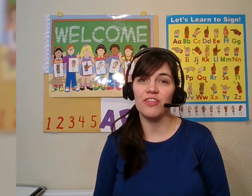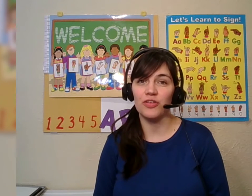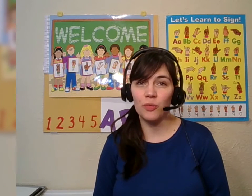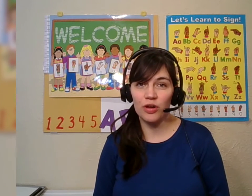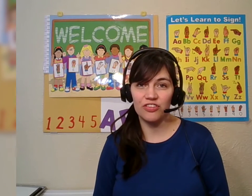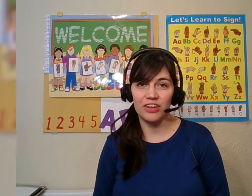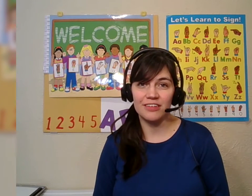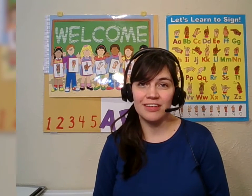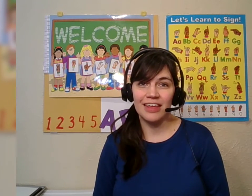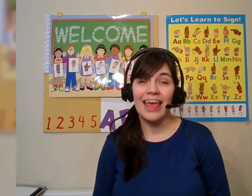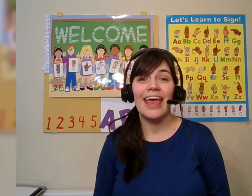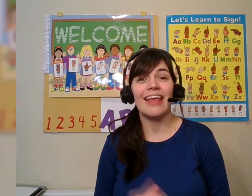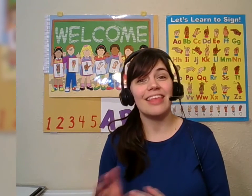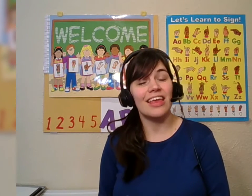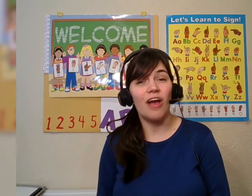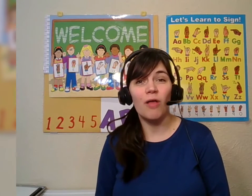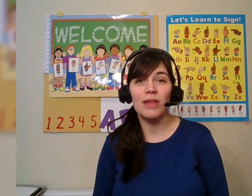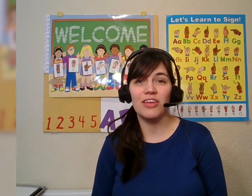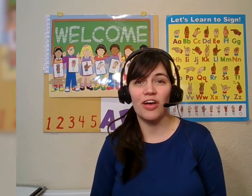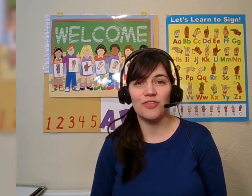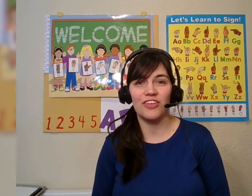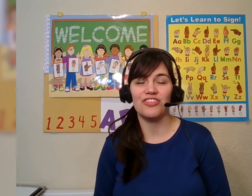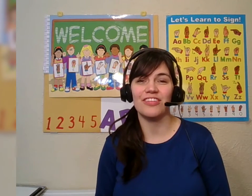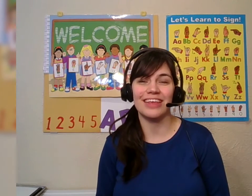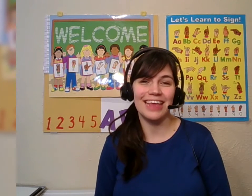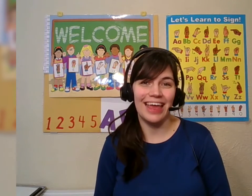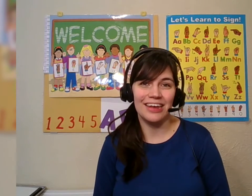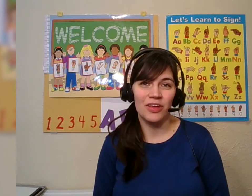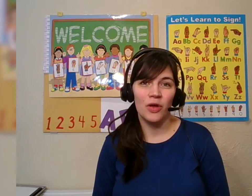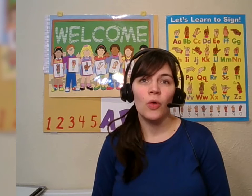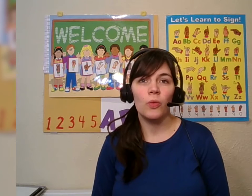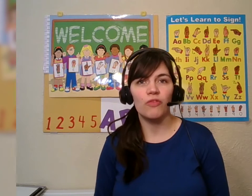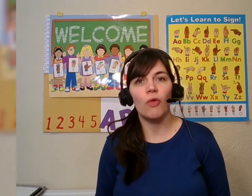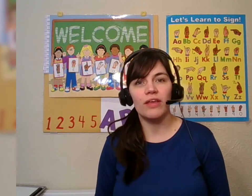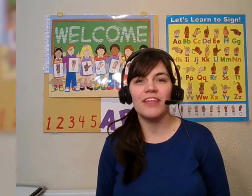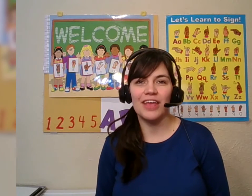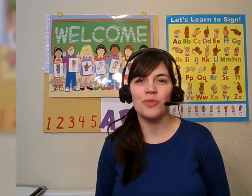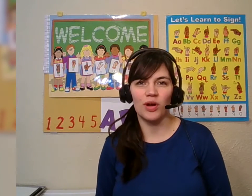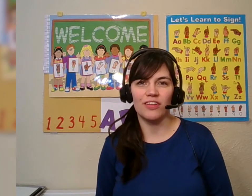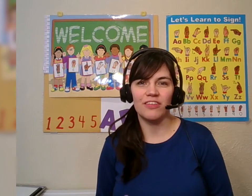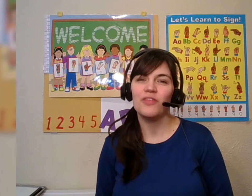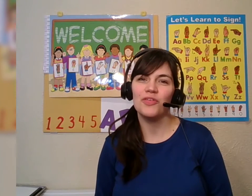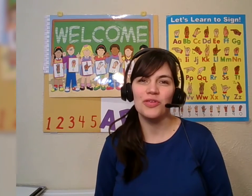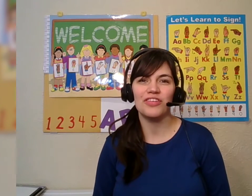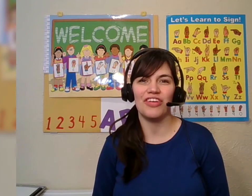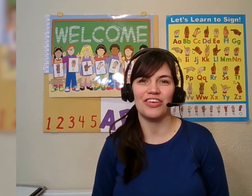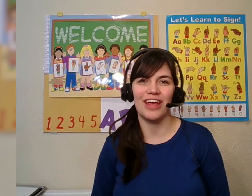your worksheet, and then I'll play the conversations again with voice and words so you can check your